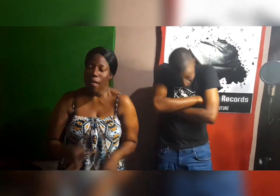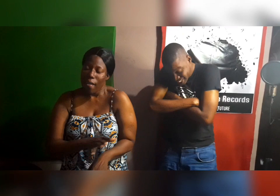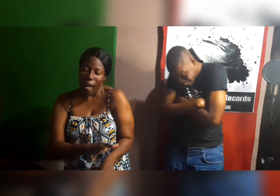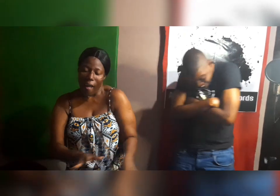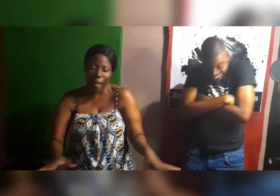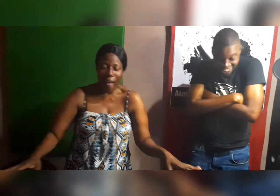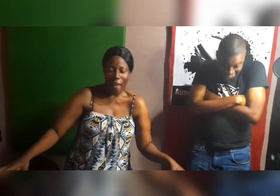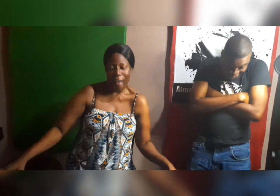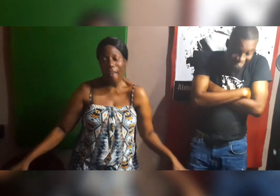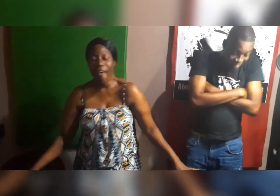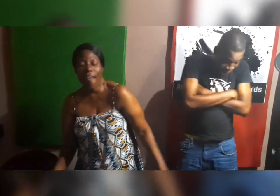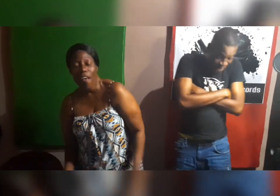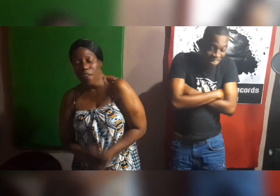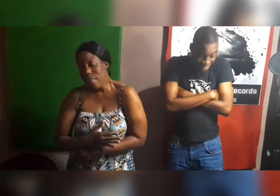Ooh, yeah. Good